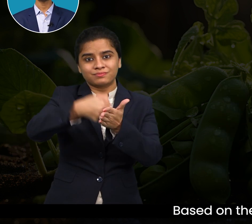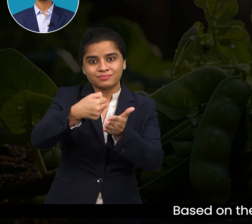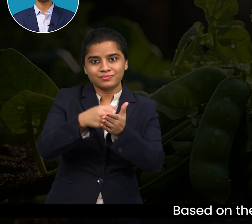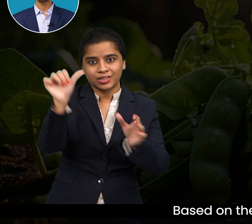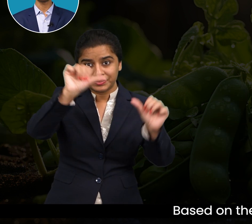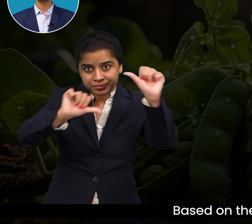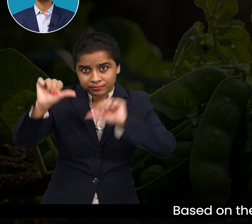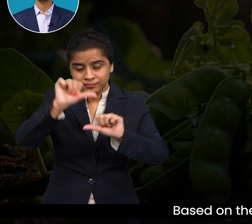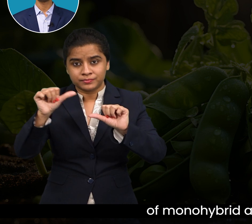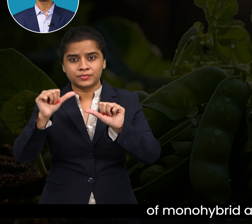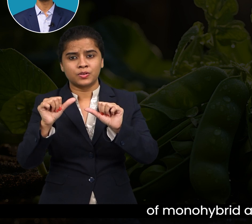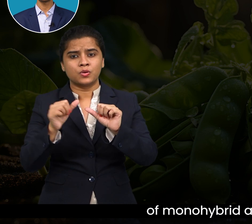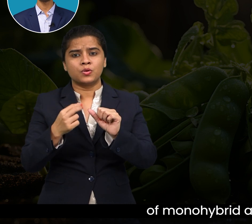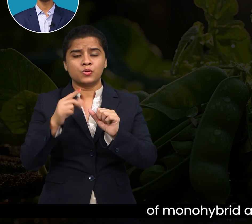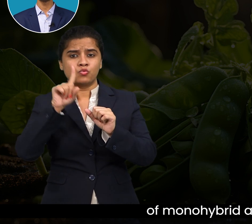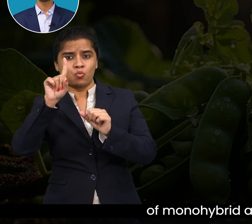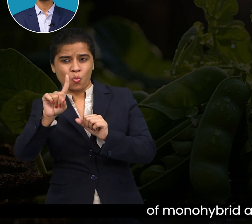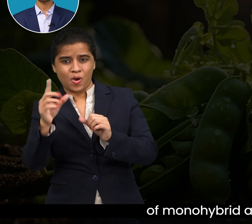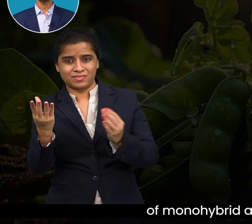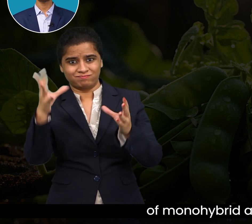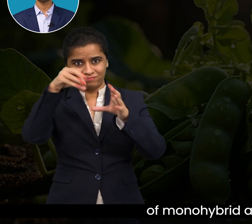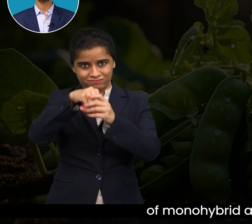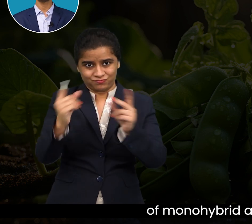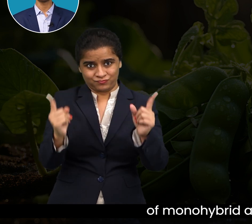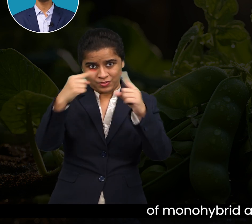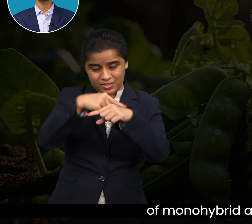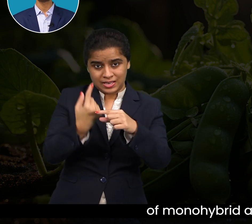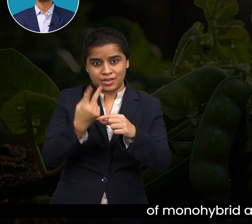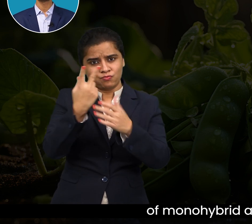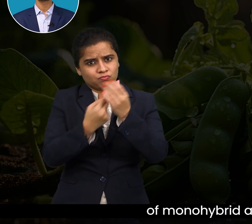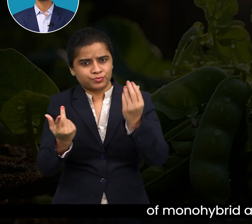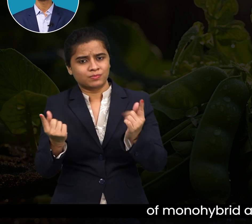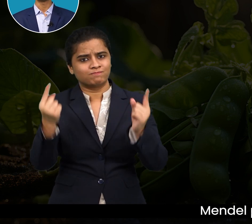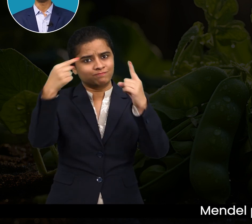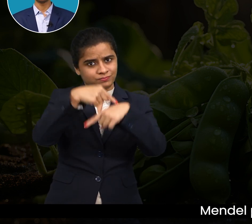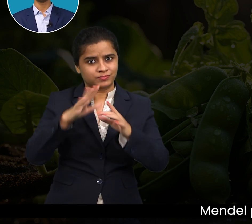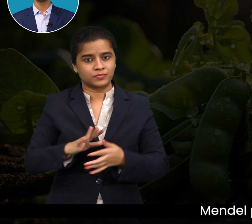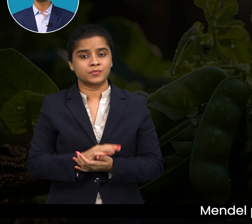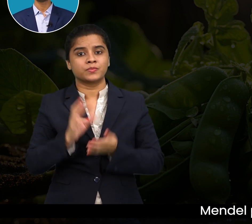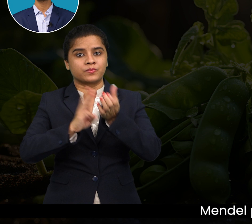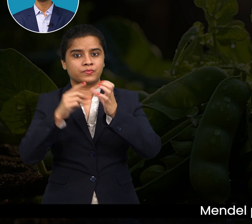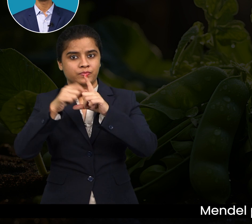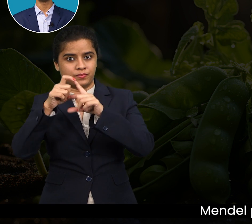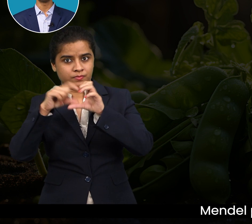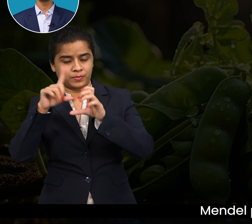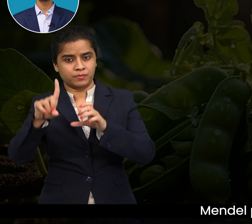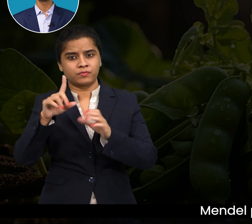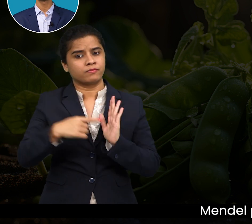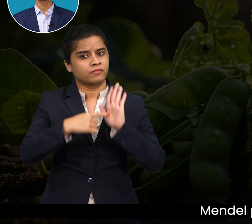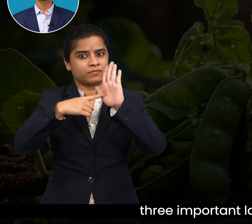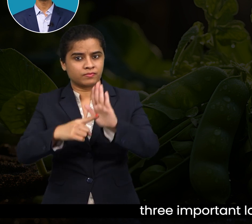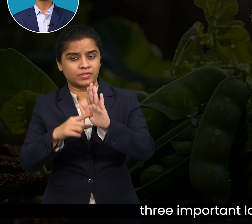Based on the experiments of monohybrid and dihybrid cross, Mendel